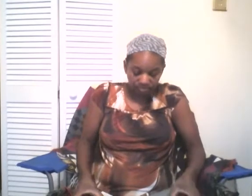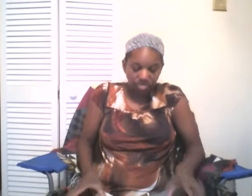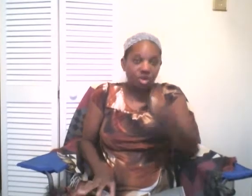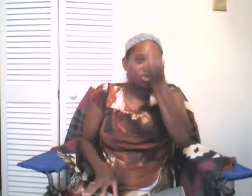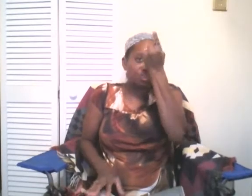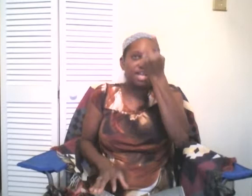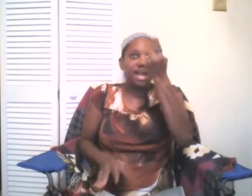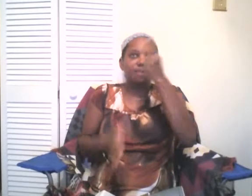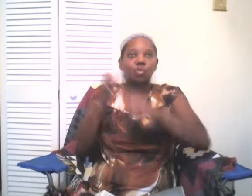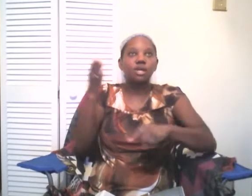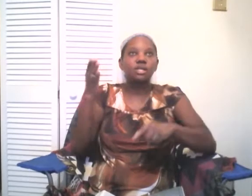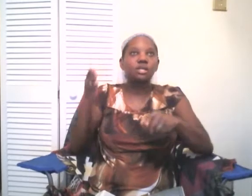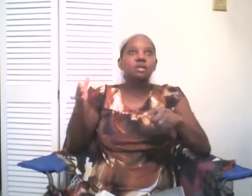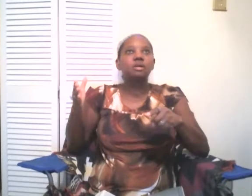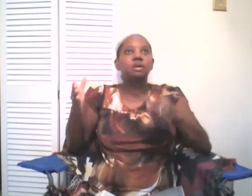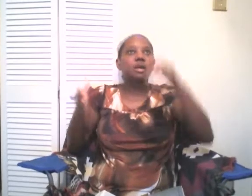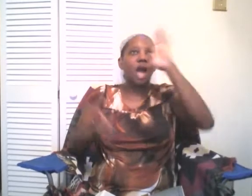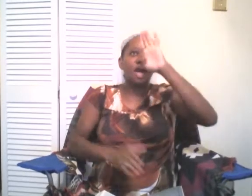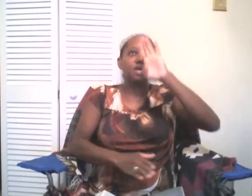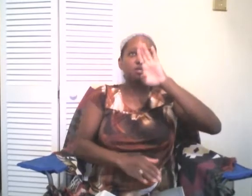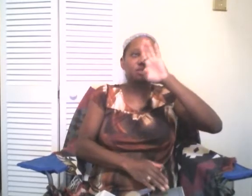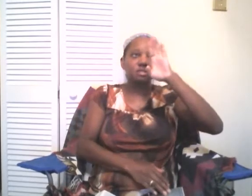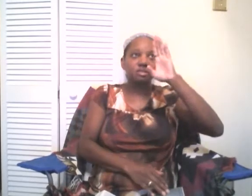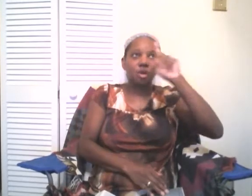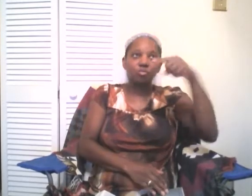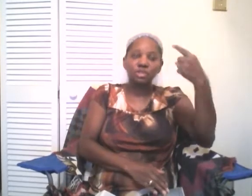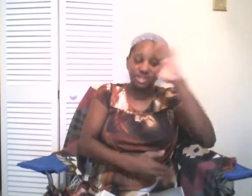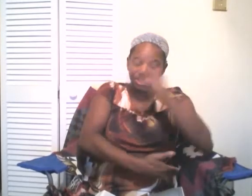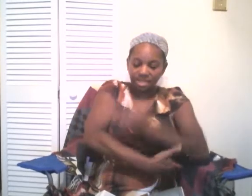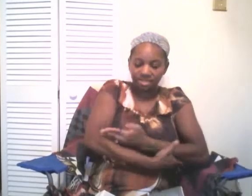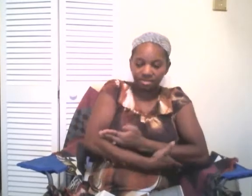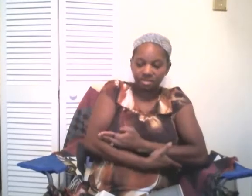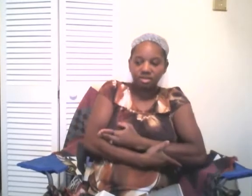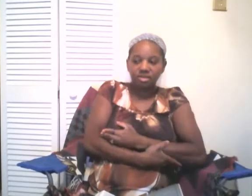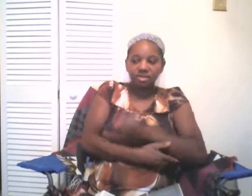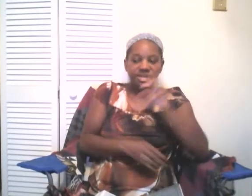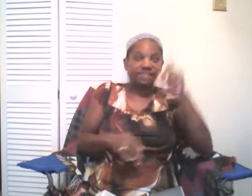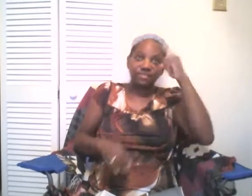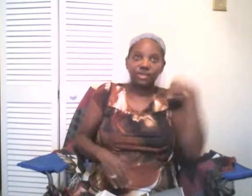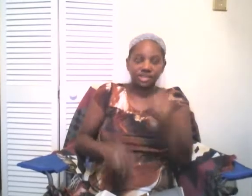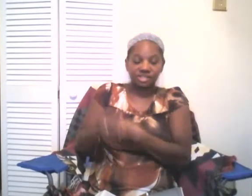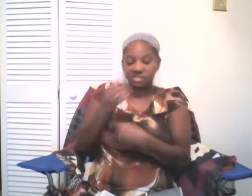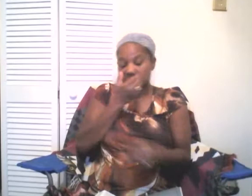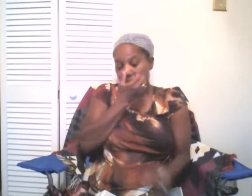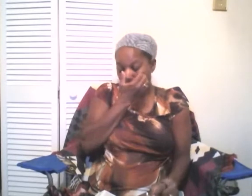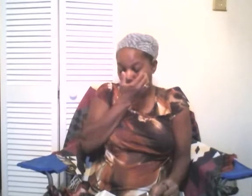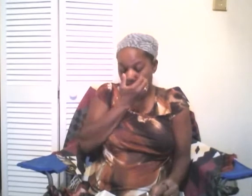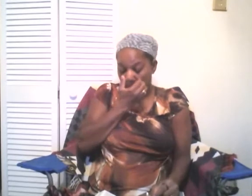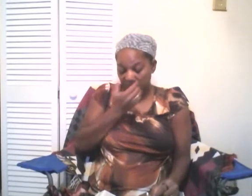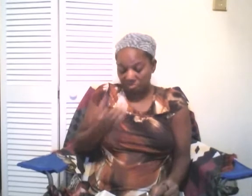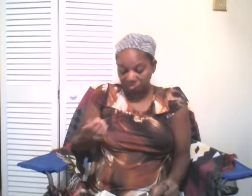To understand what God's only Son did for us.